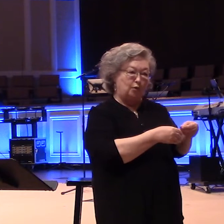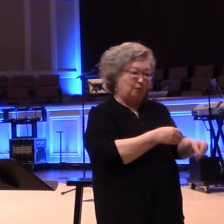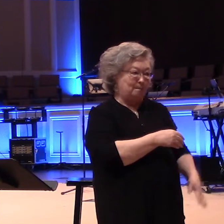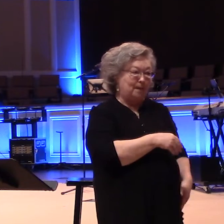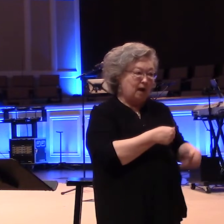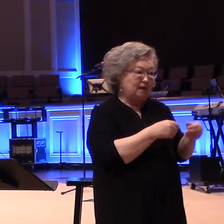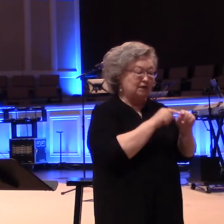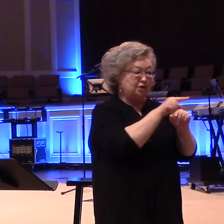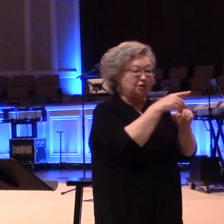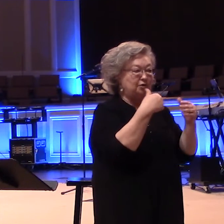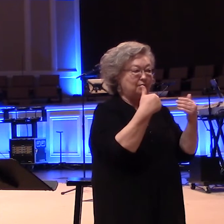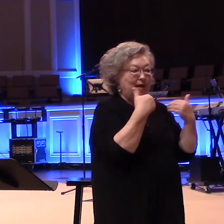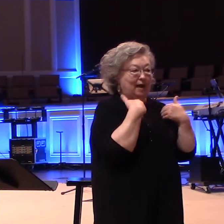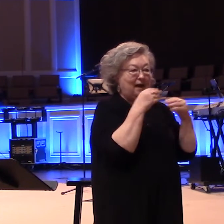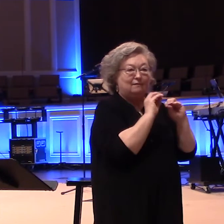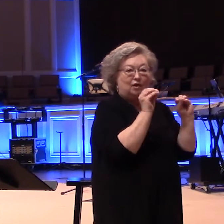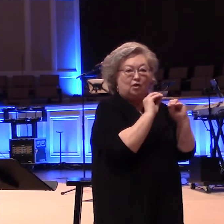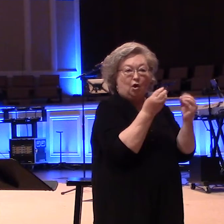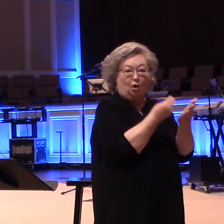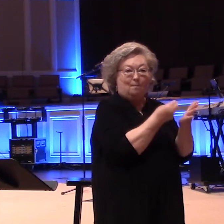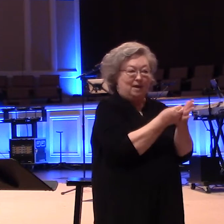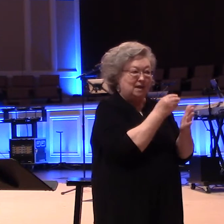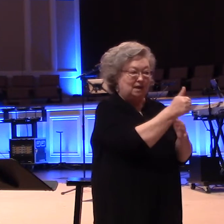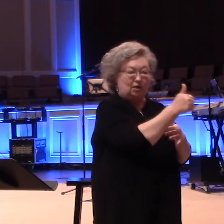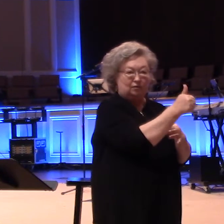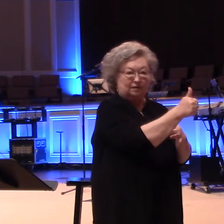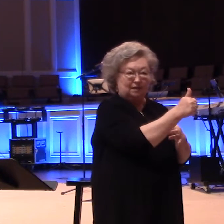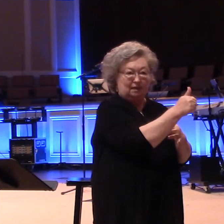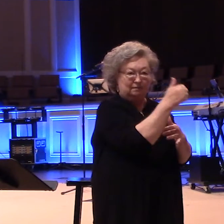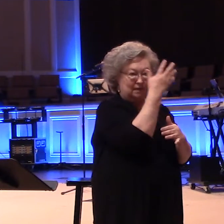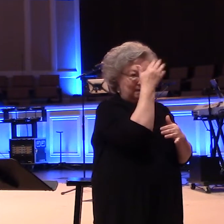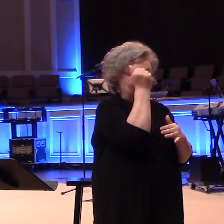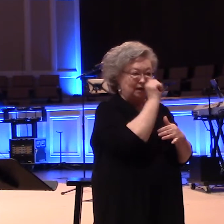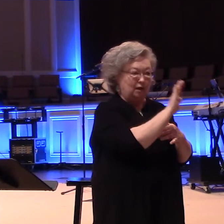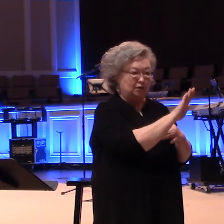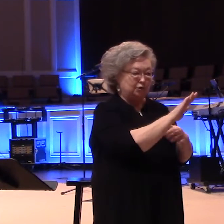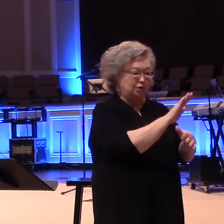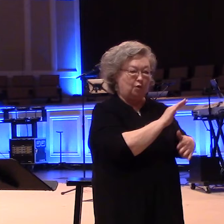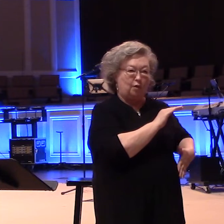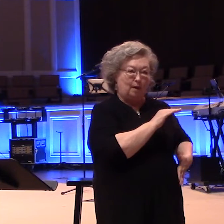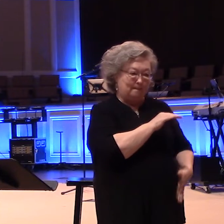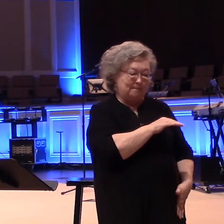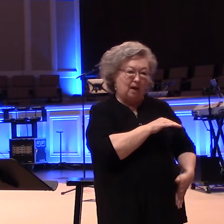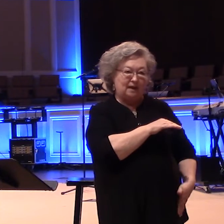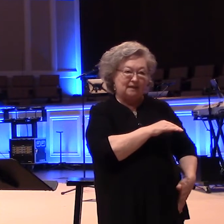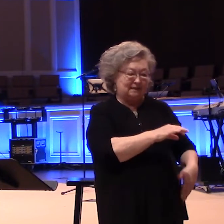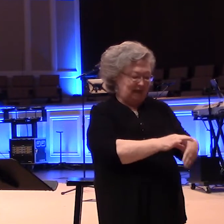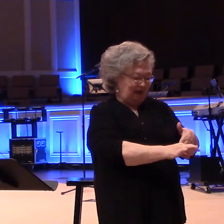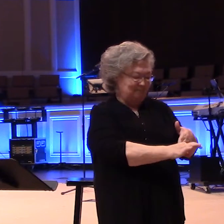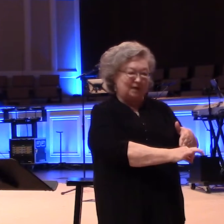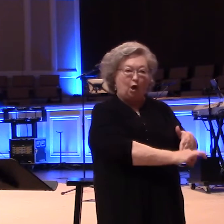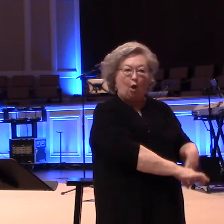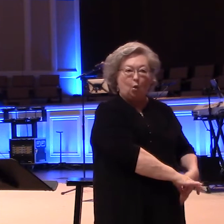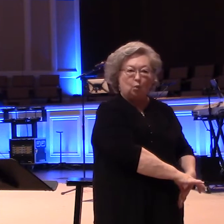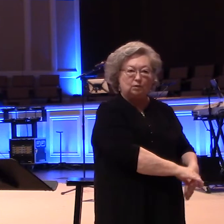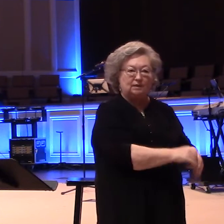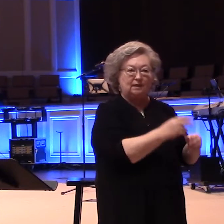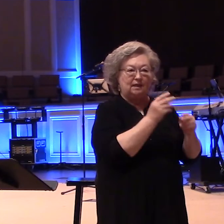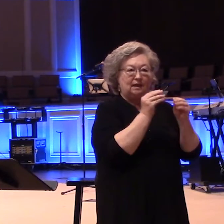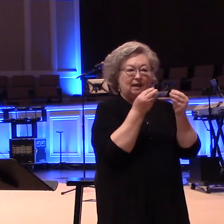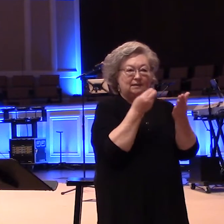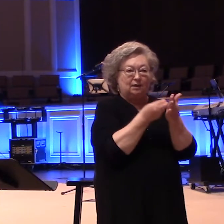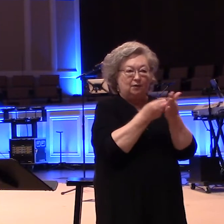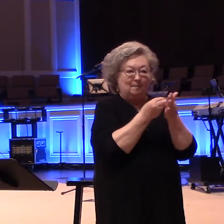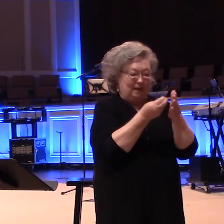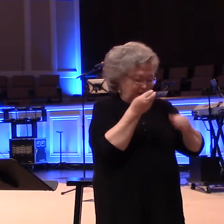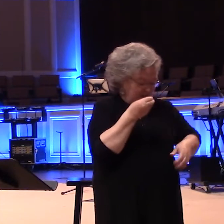working your plan, but it just never seems to work out. And then have you found the opposite to be true? I have found this over and over and over again. When